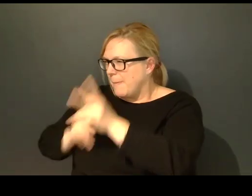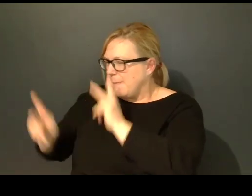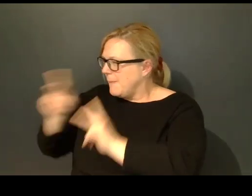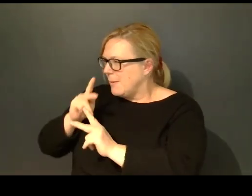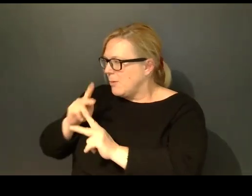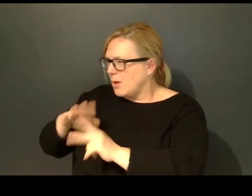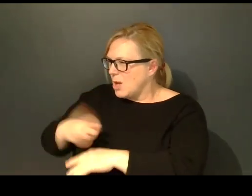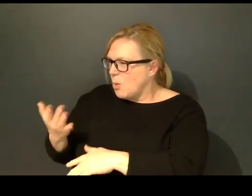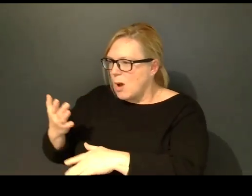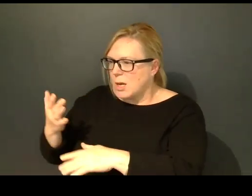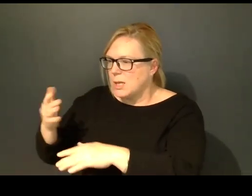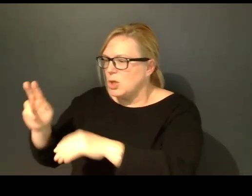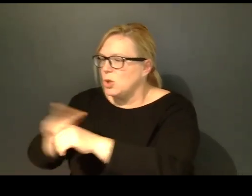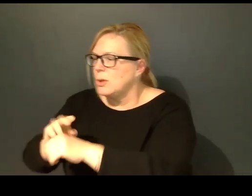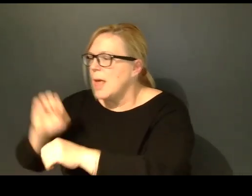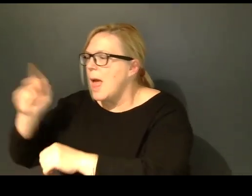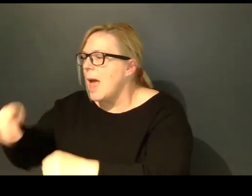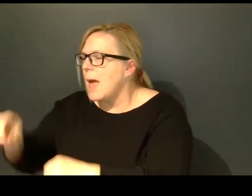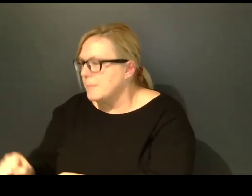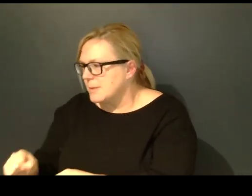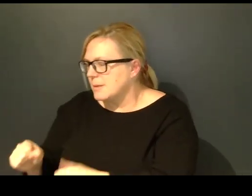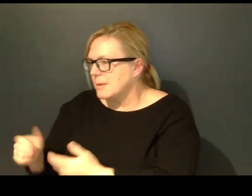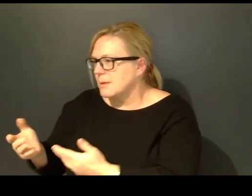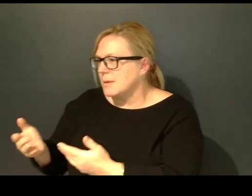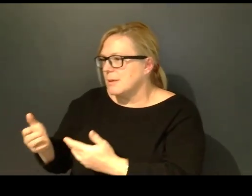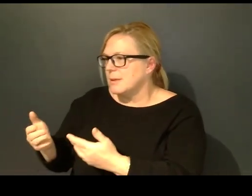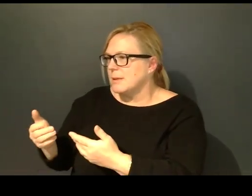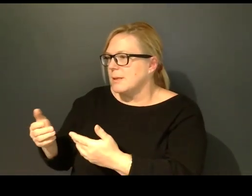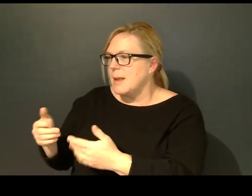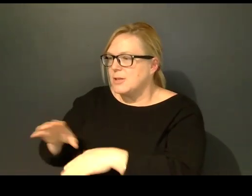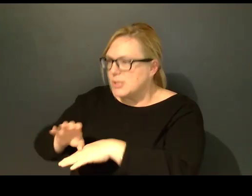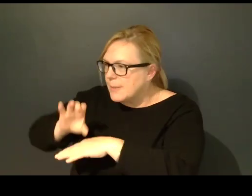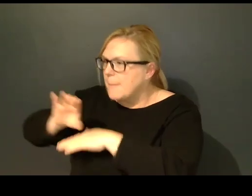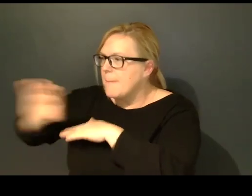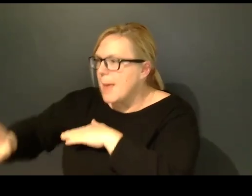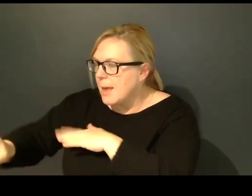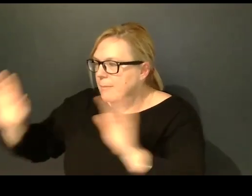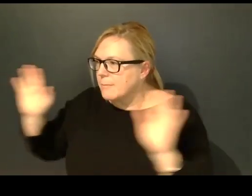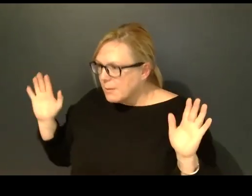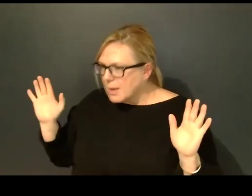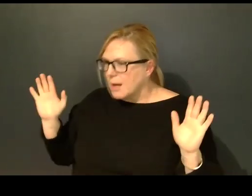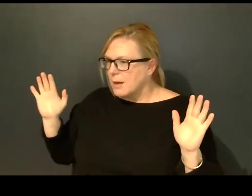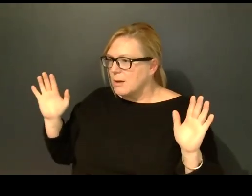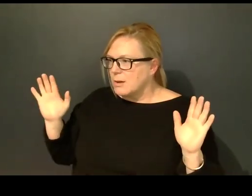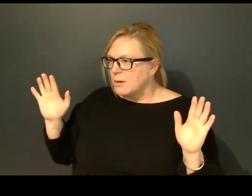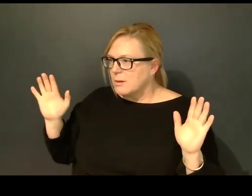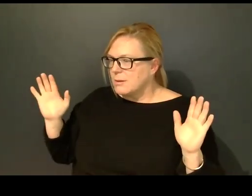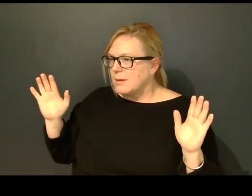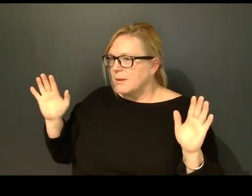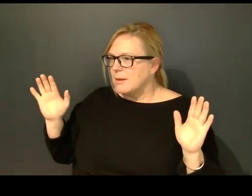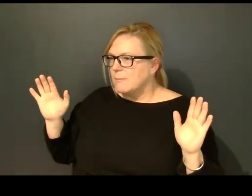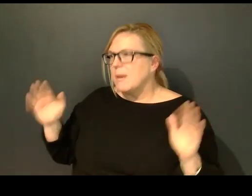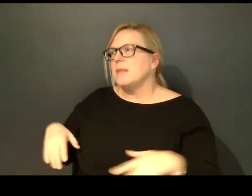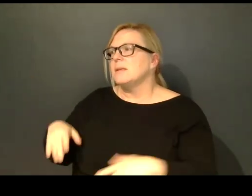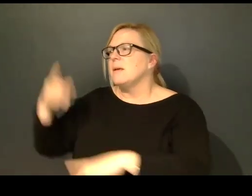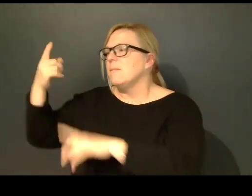help their particular situations. I get that. Like I might be able to save up a little initially to make the one-time payment to get this thing that can help me a